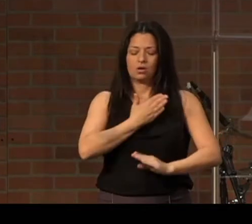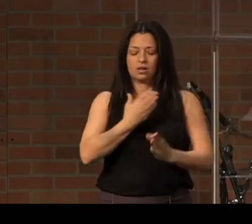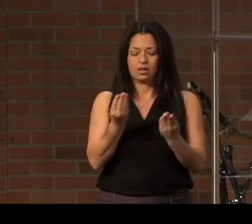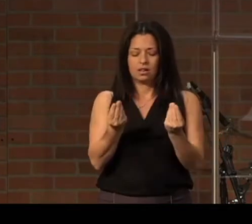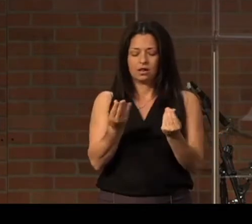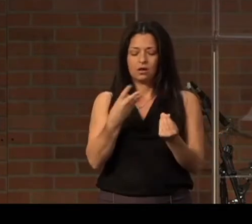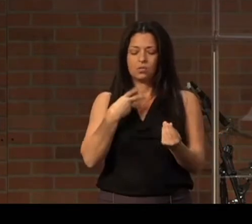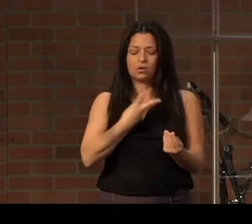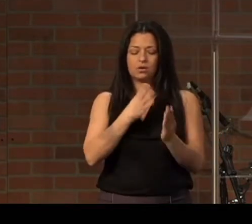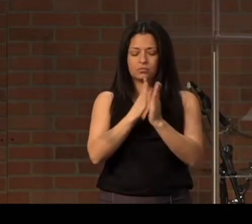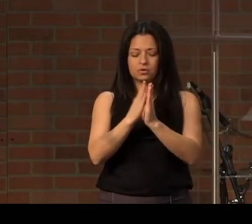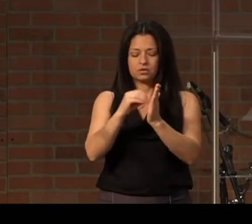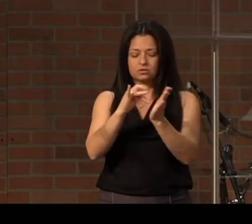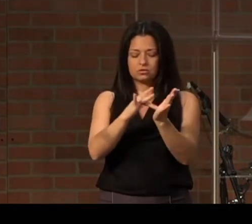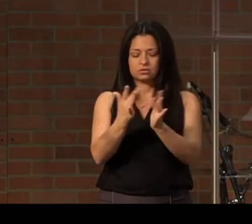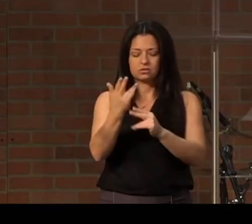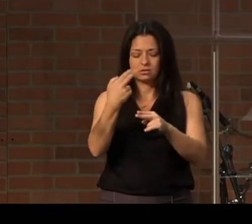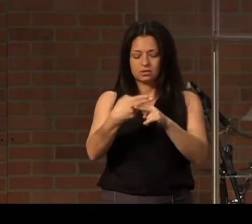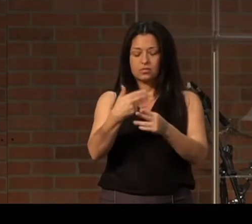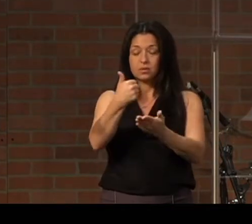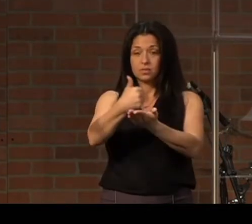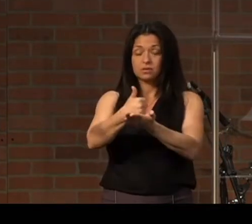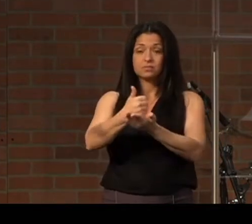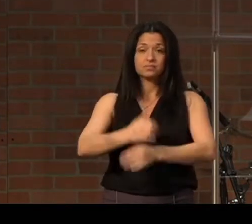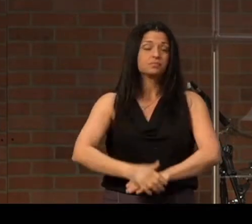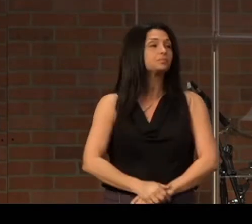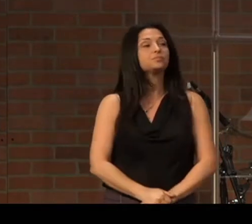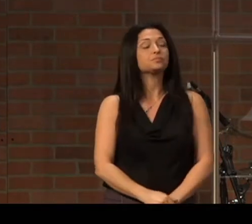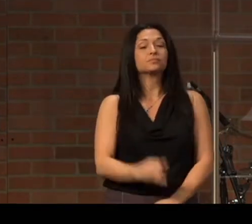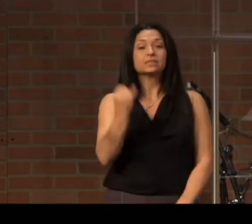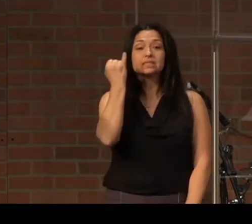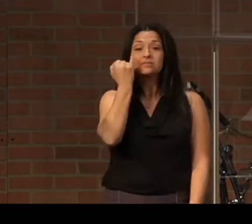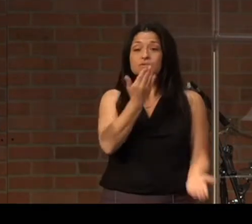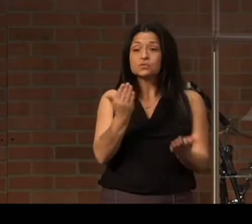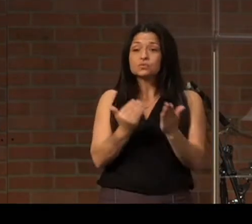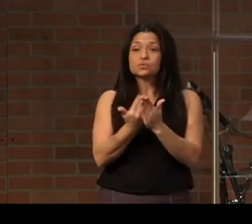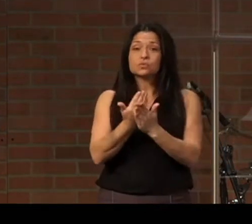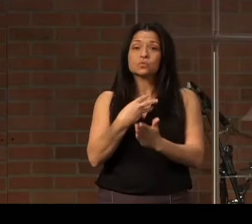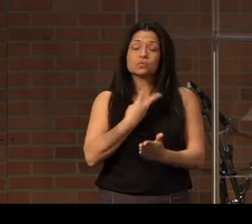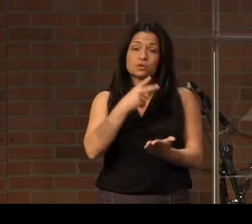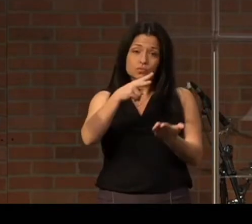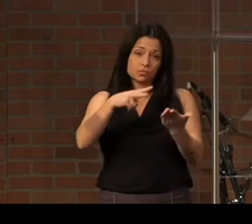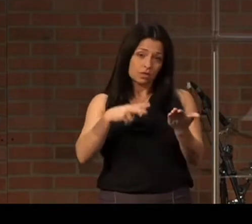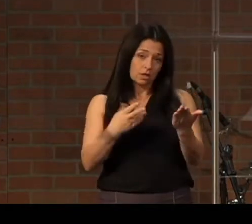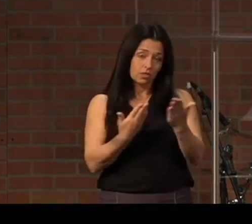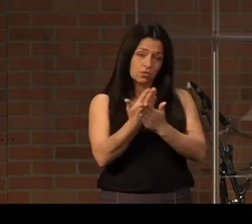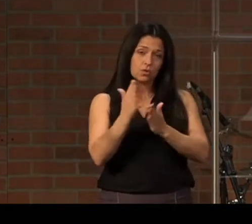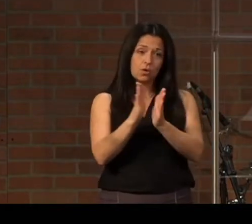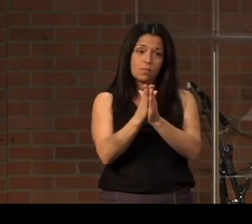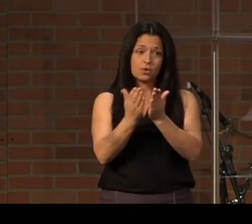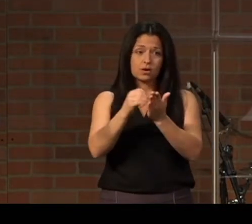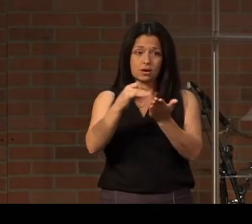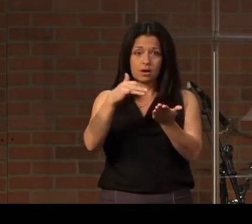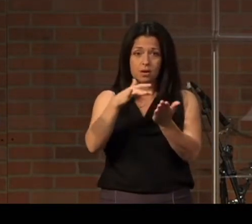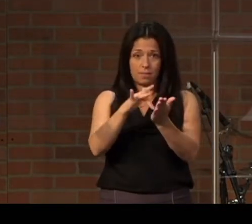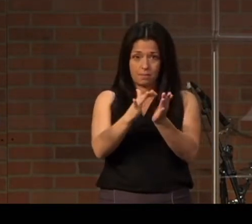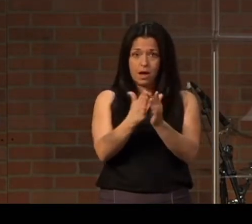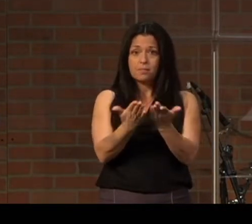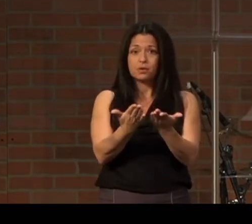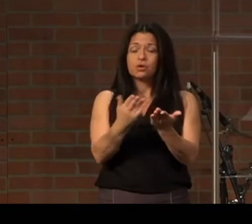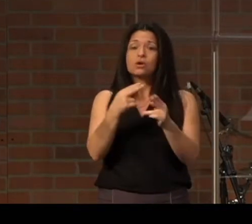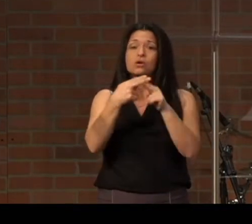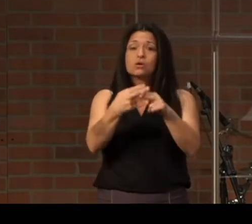And we pray in Jesus' name, amen. If you're new, we're reading through a book in the Bible together, studying it. It's